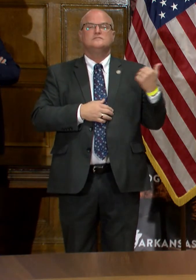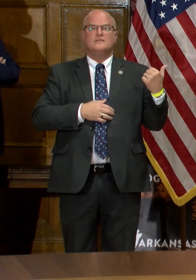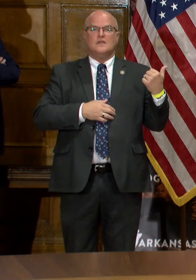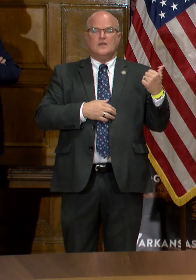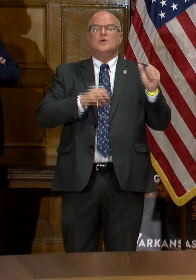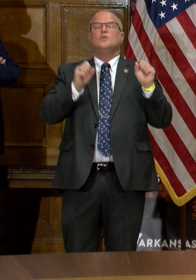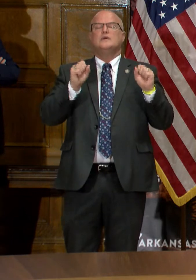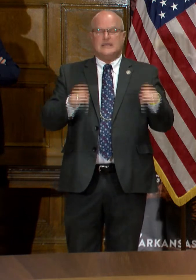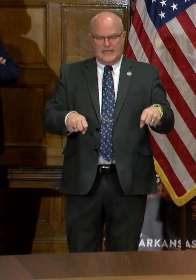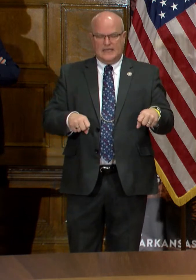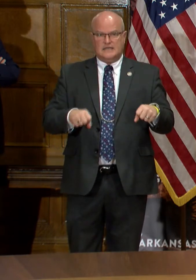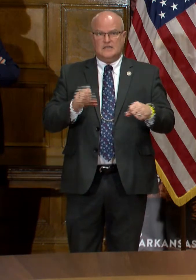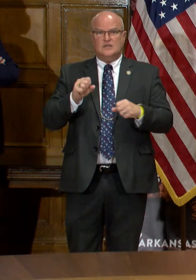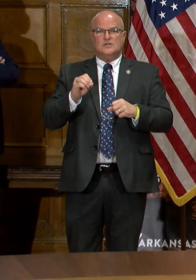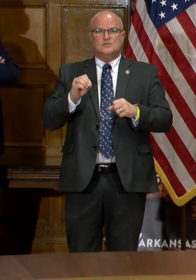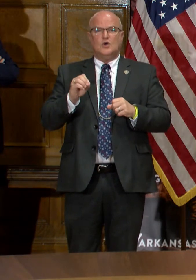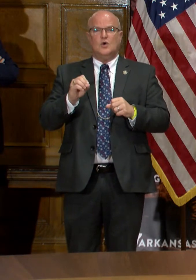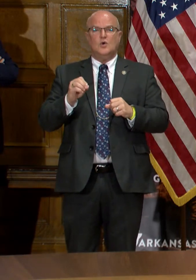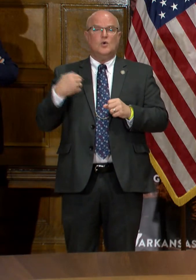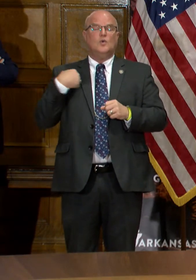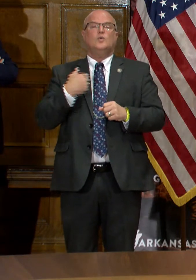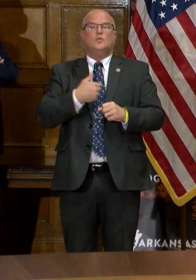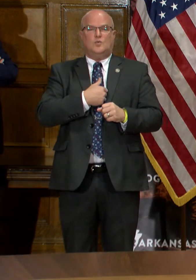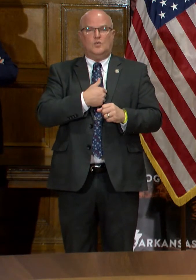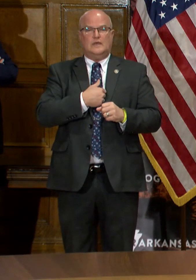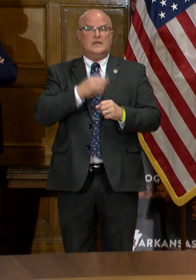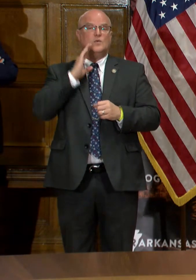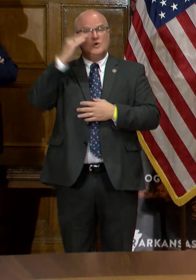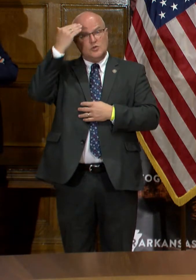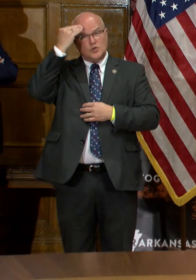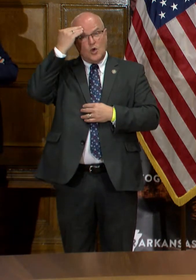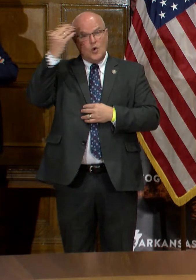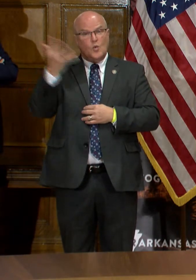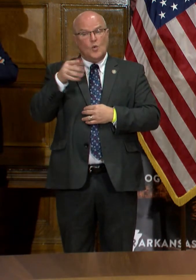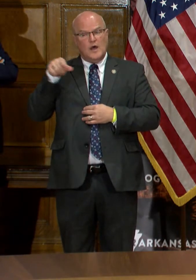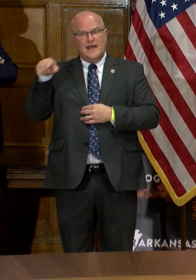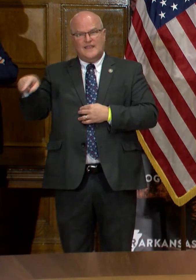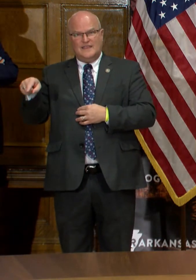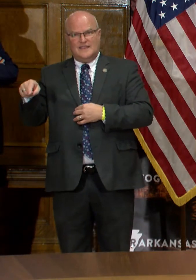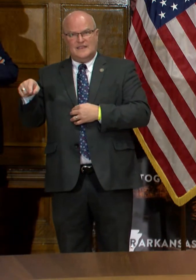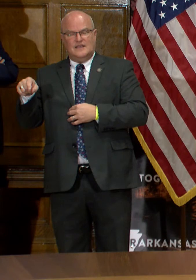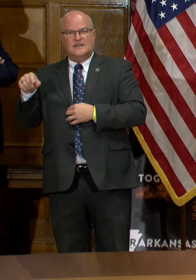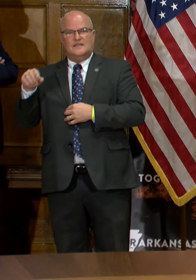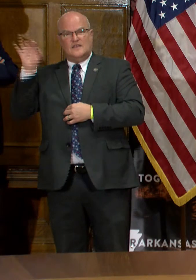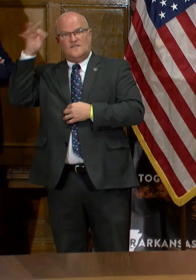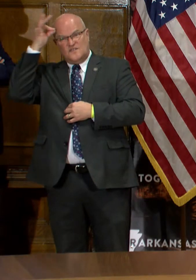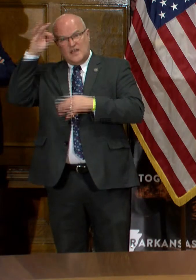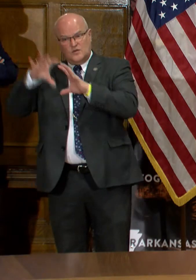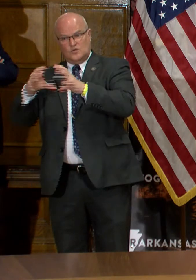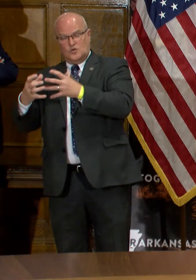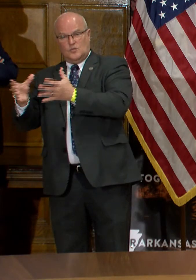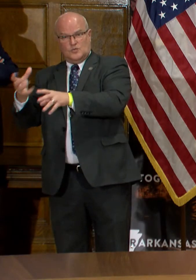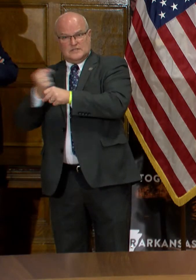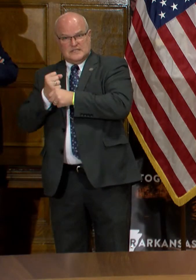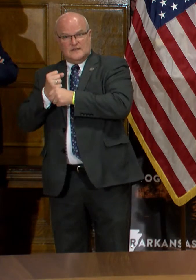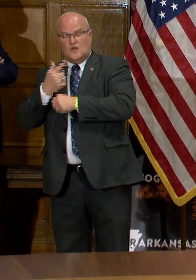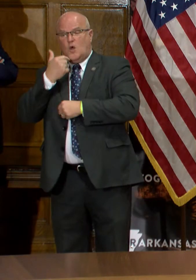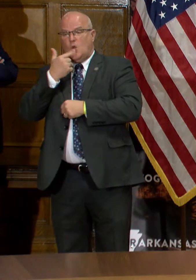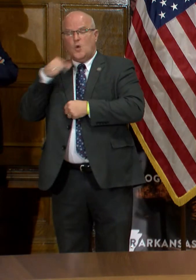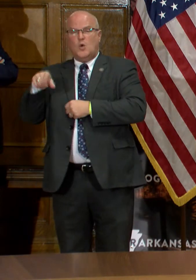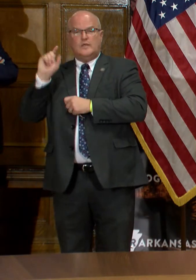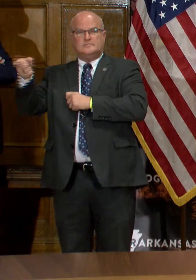Yes, we can. So we will know what they receive. We should also know who they